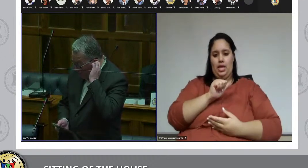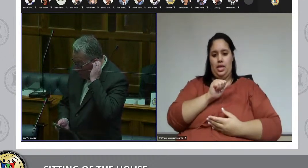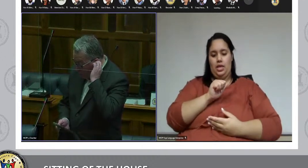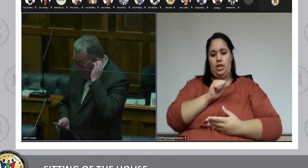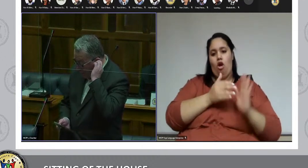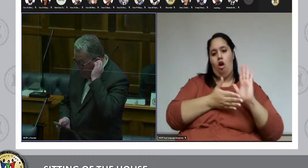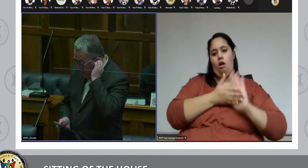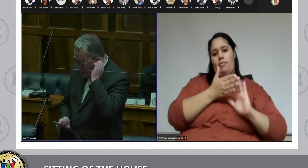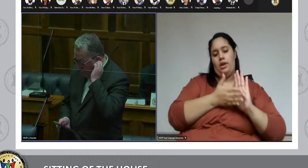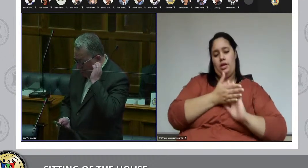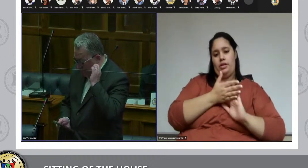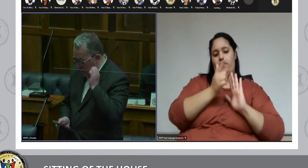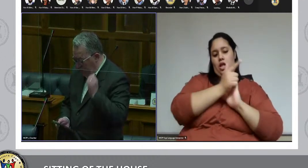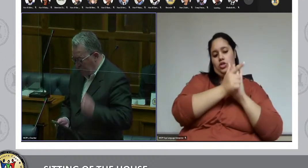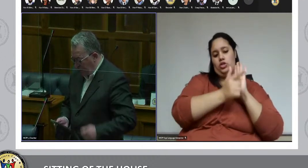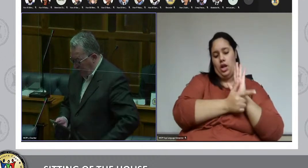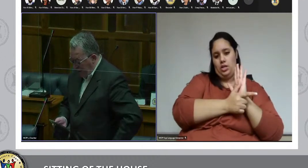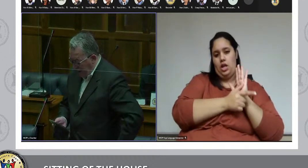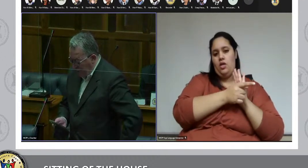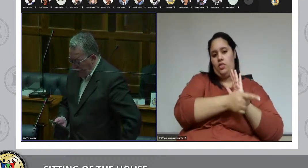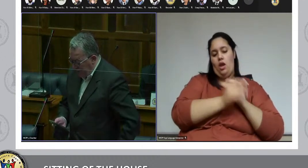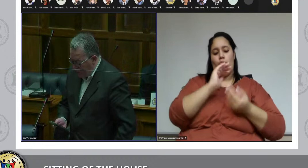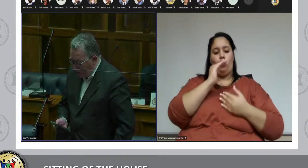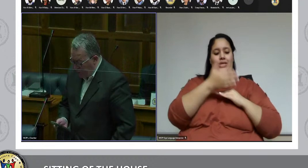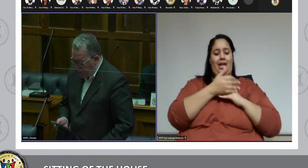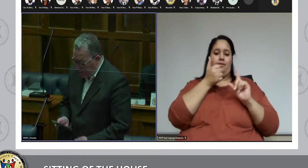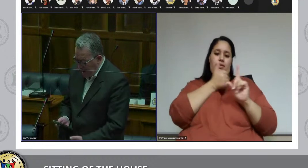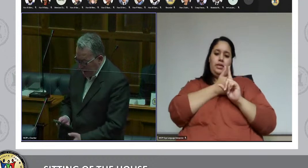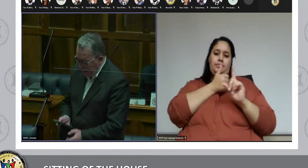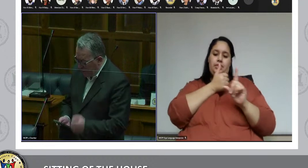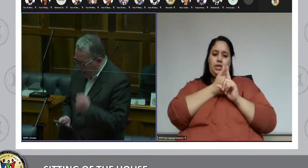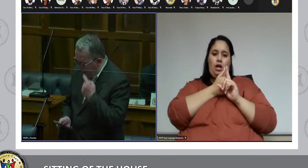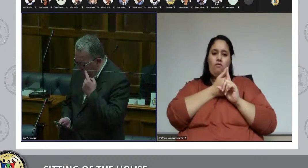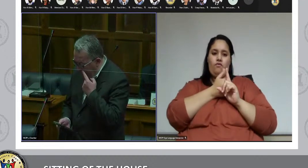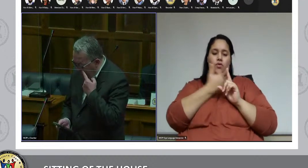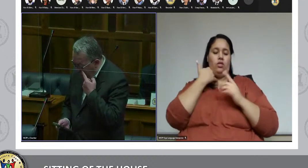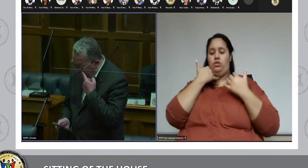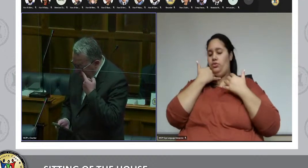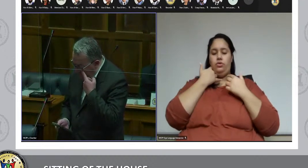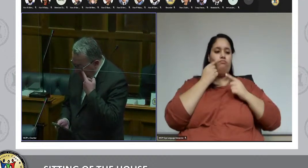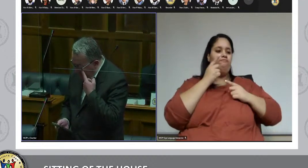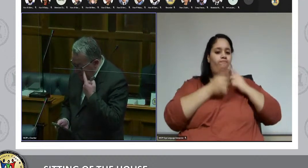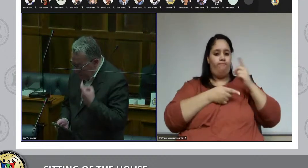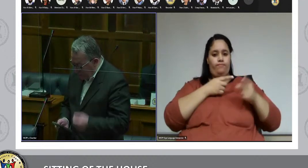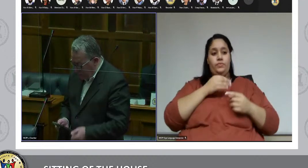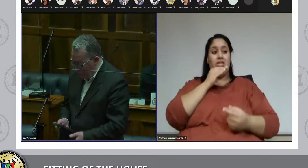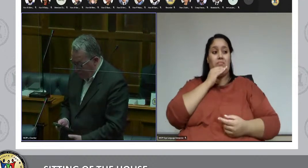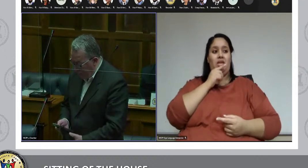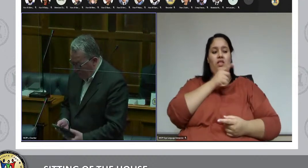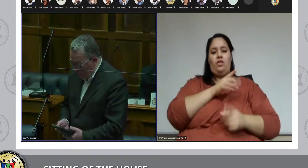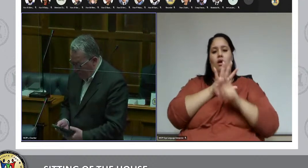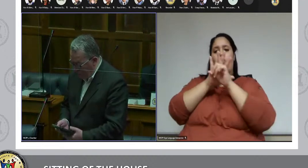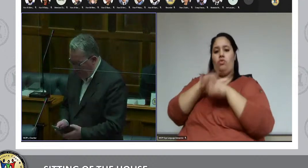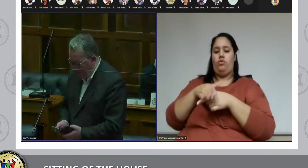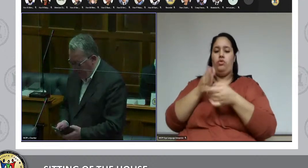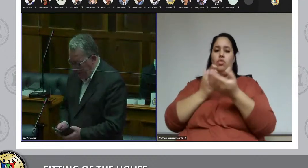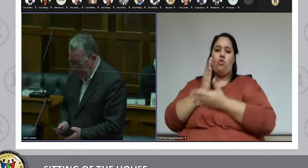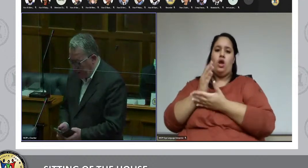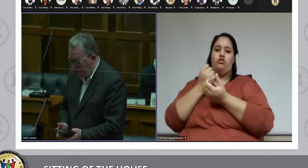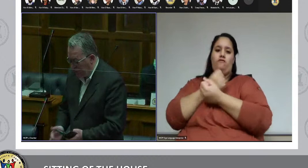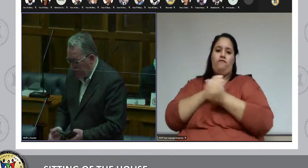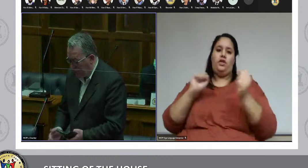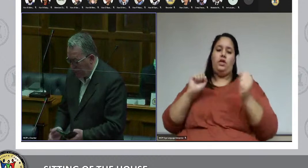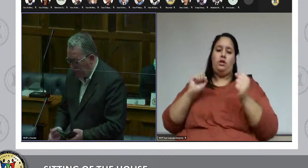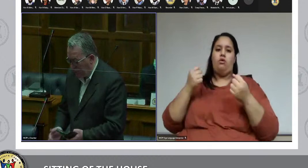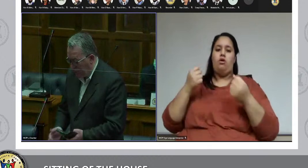DA-run legislature to protect itself from criticism and by so doing undermine the fundamental right to freedom of speech and